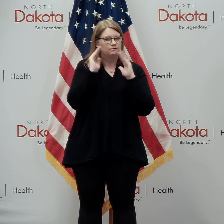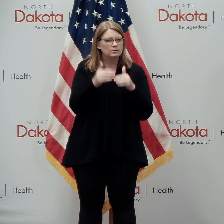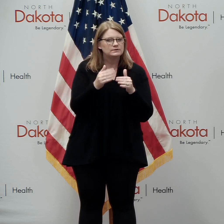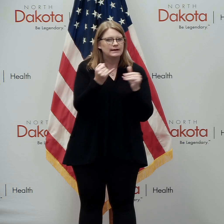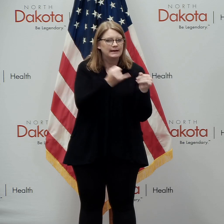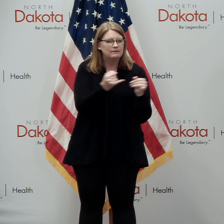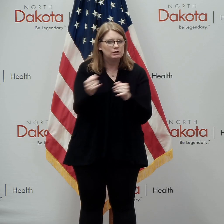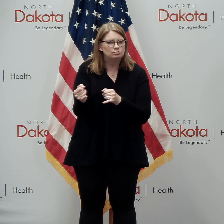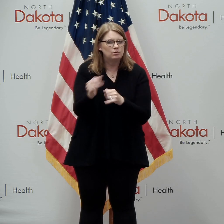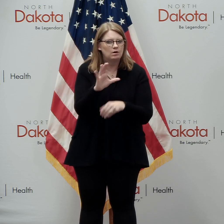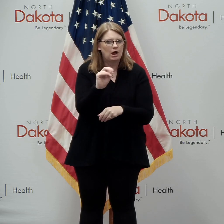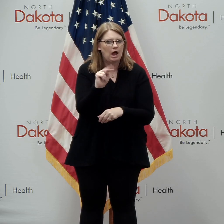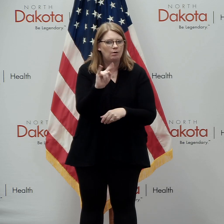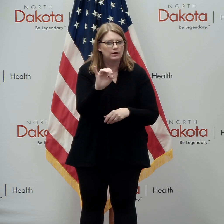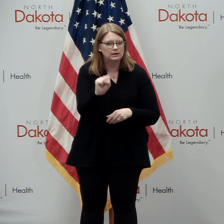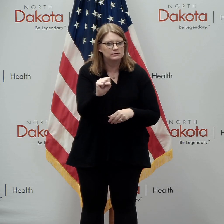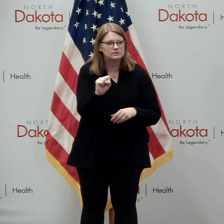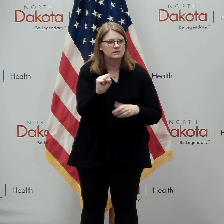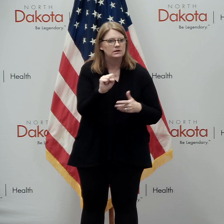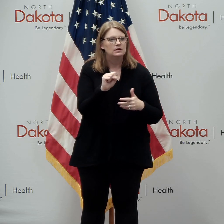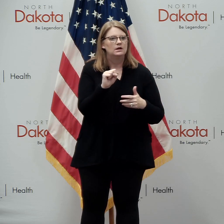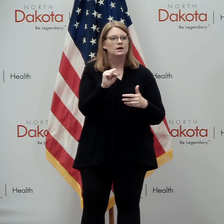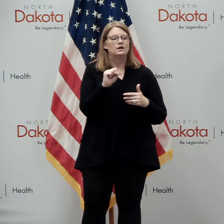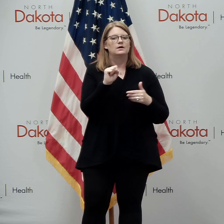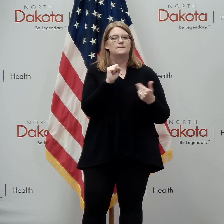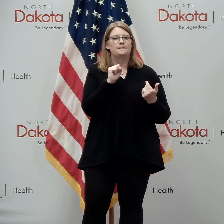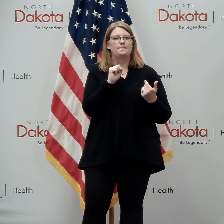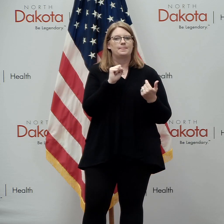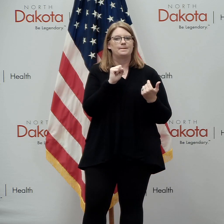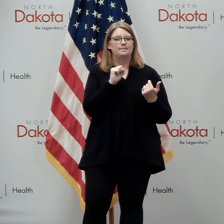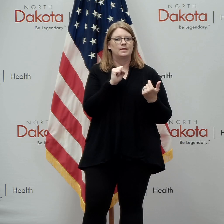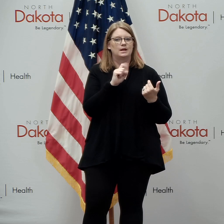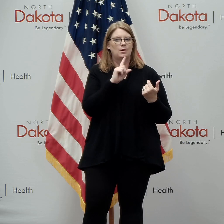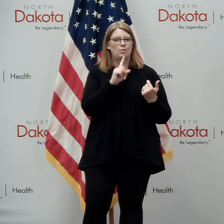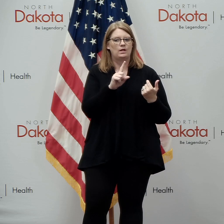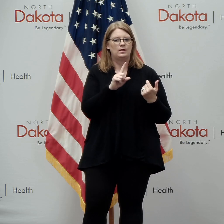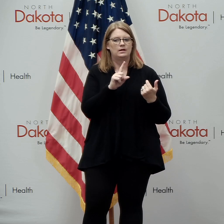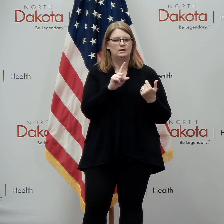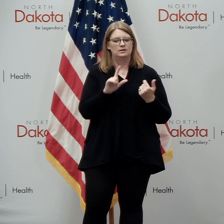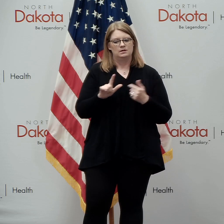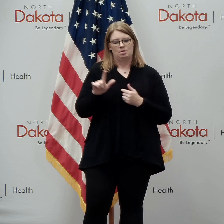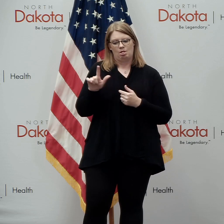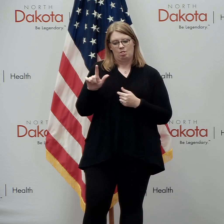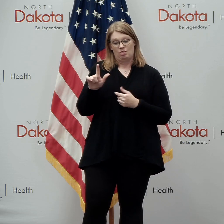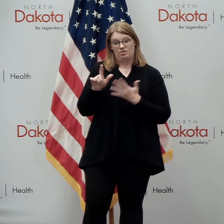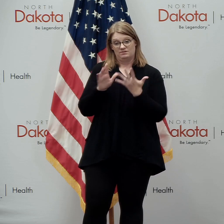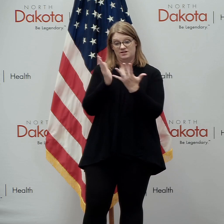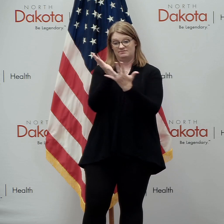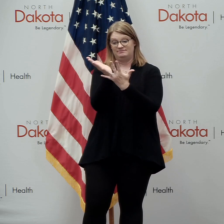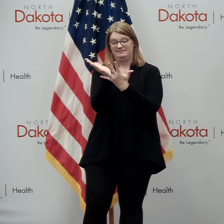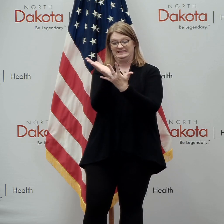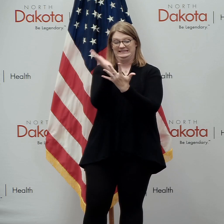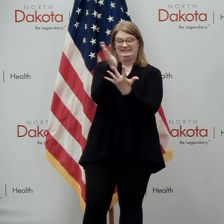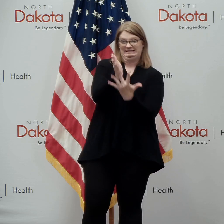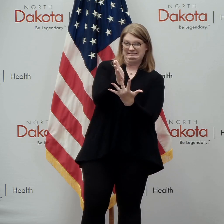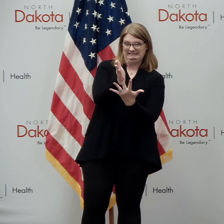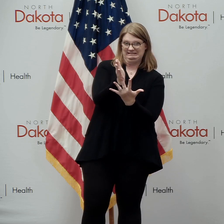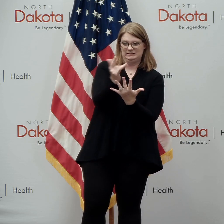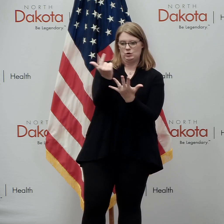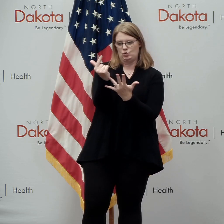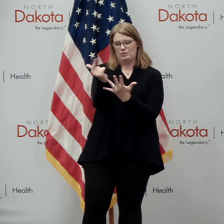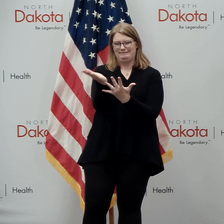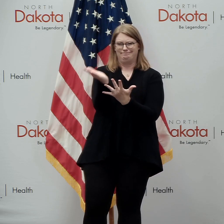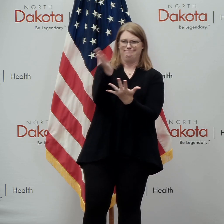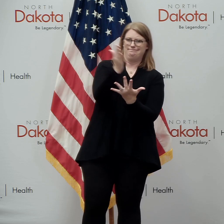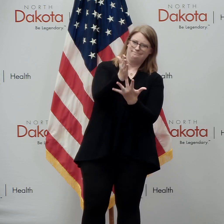counties and apply the risk, our low to moderate risk schedule from green